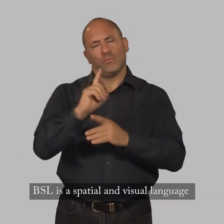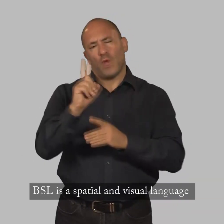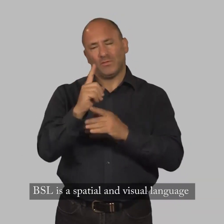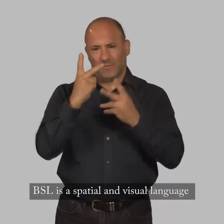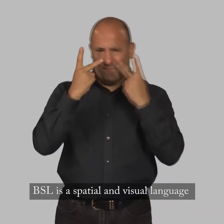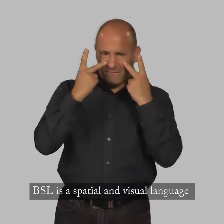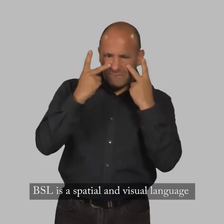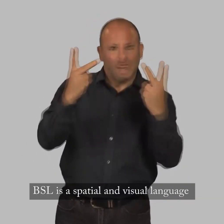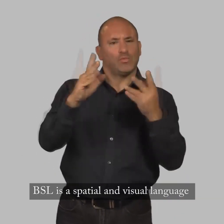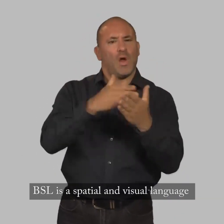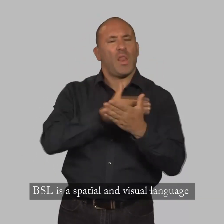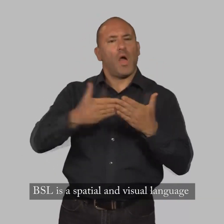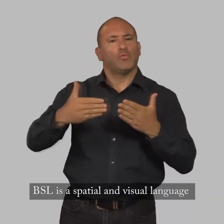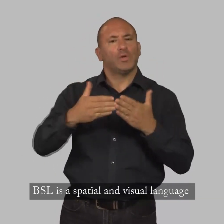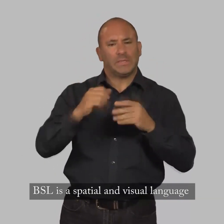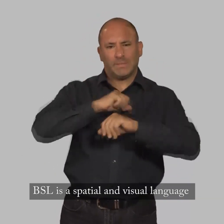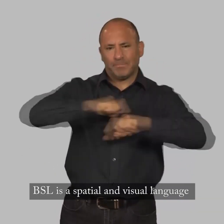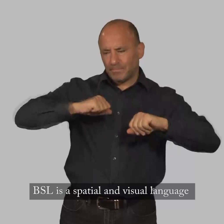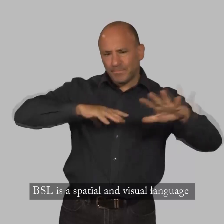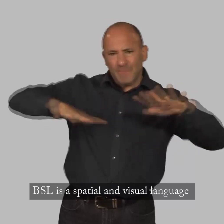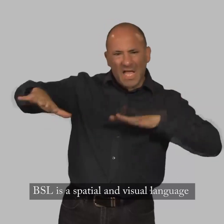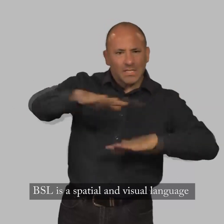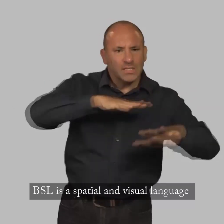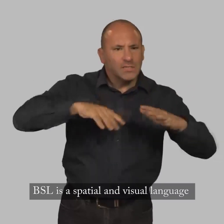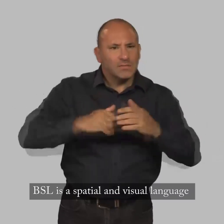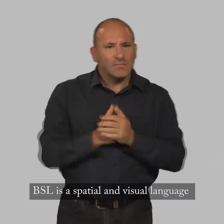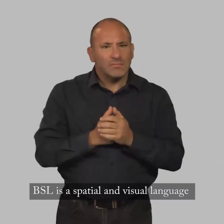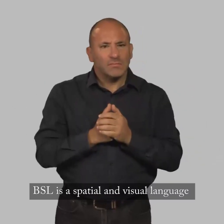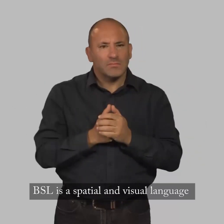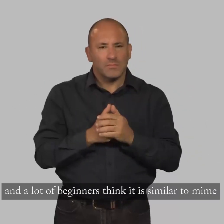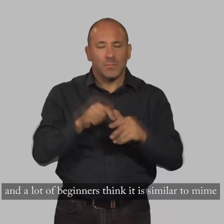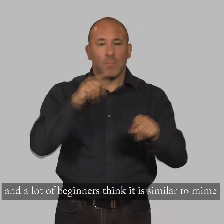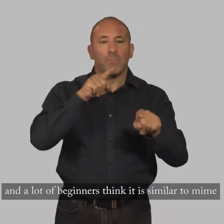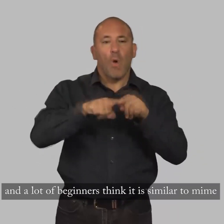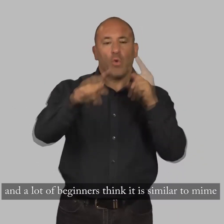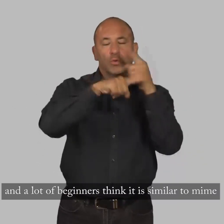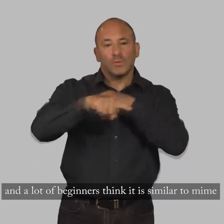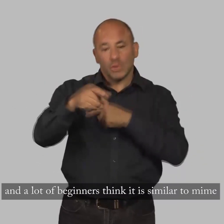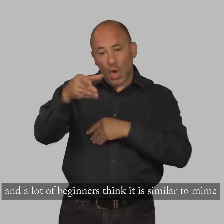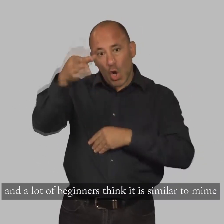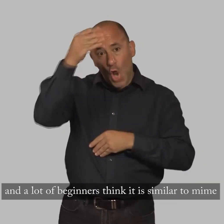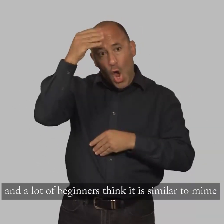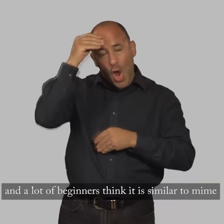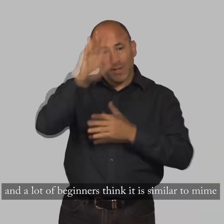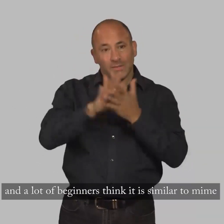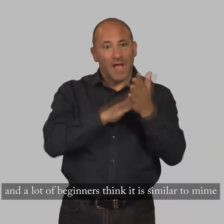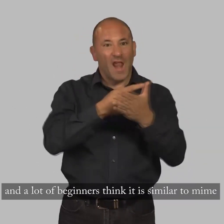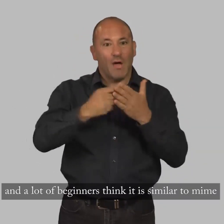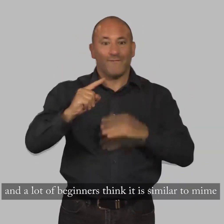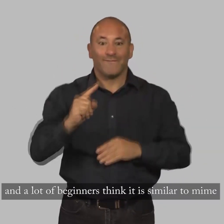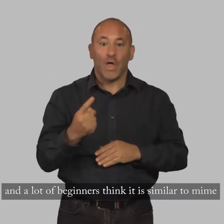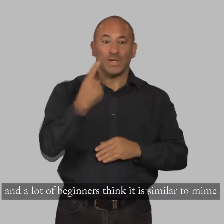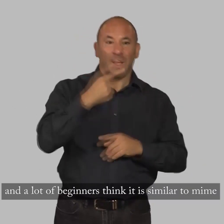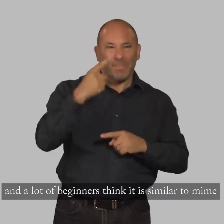BSL is a spatial and visual language, and a lot of beginners think it is similar to mime,